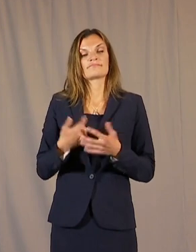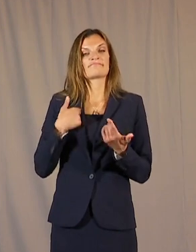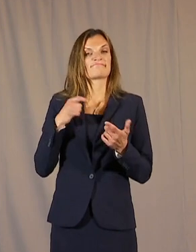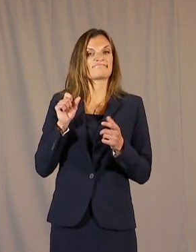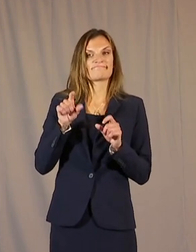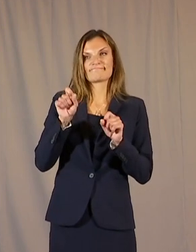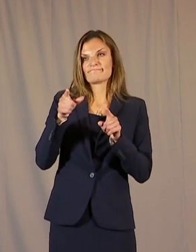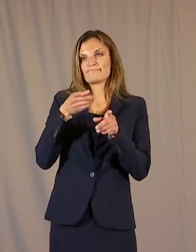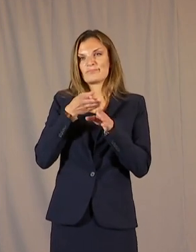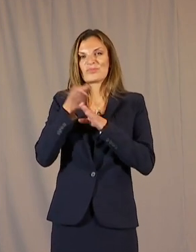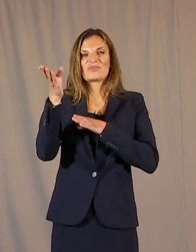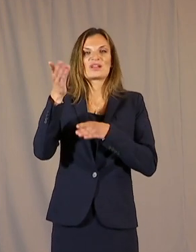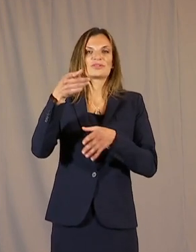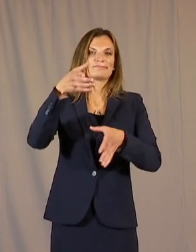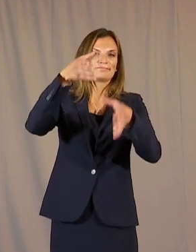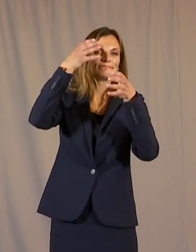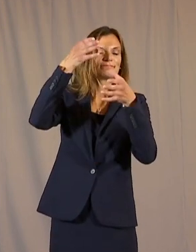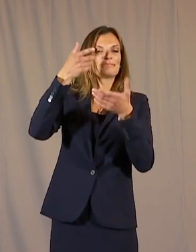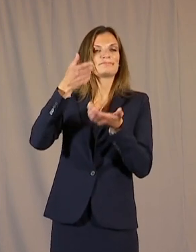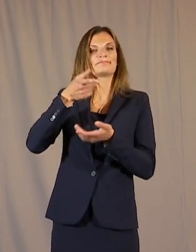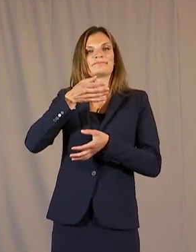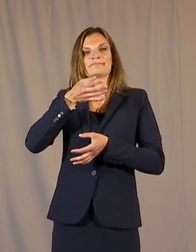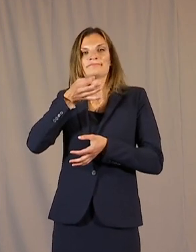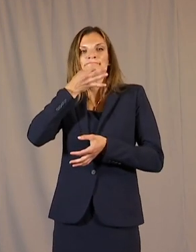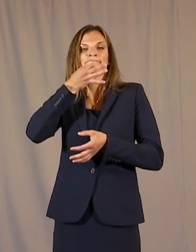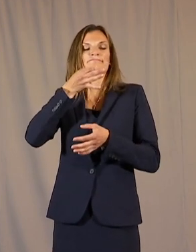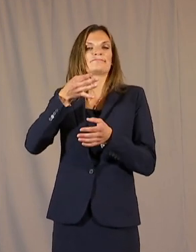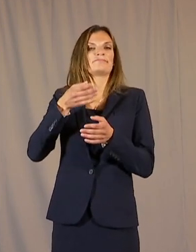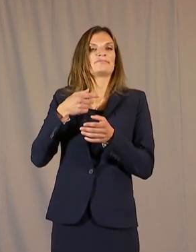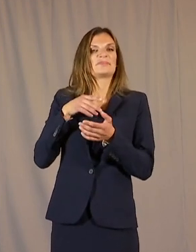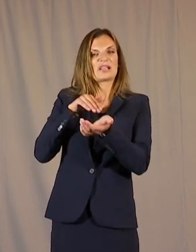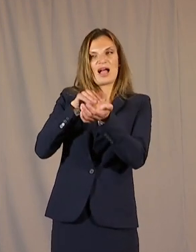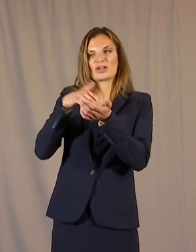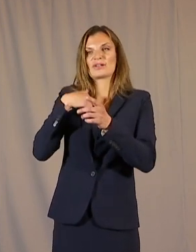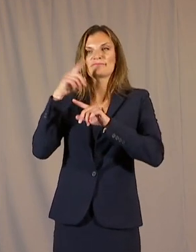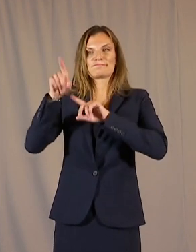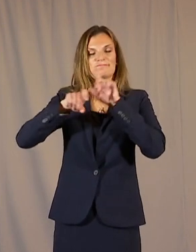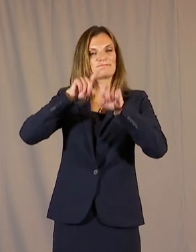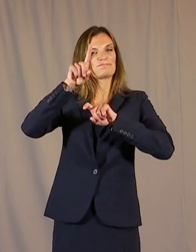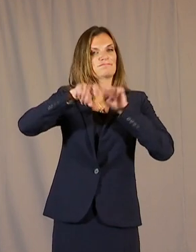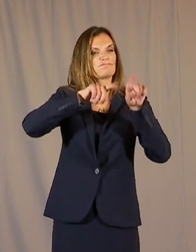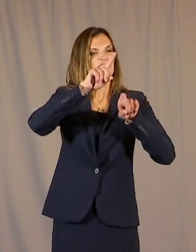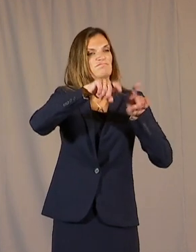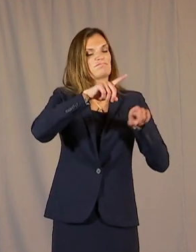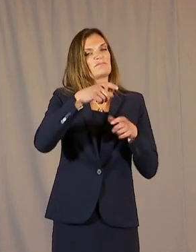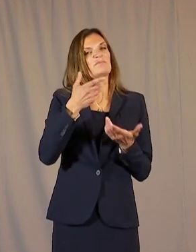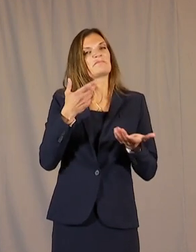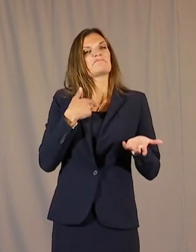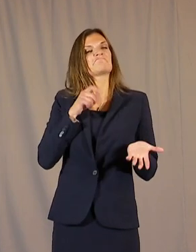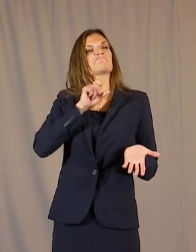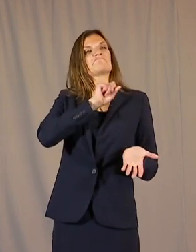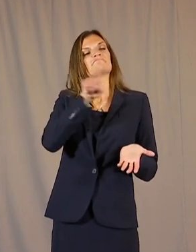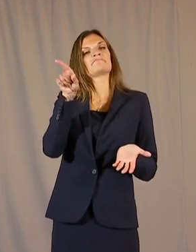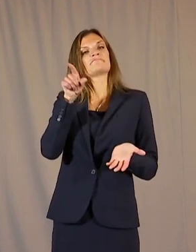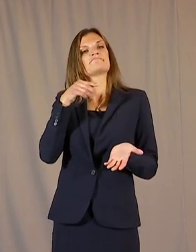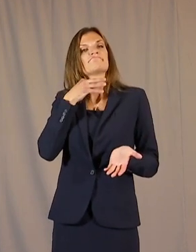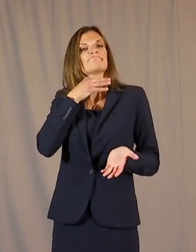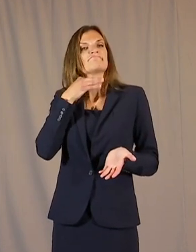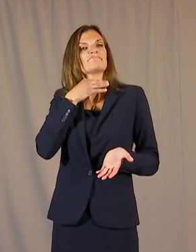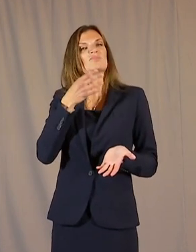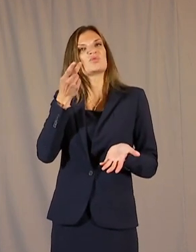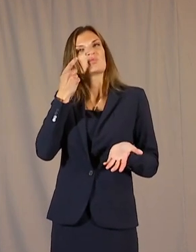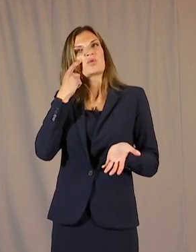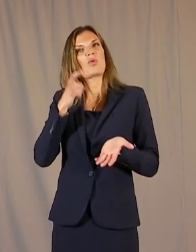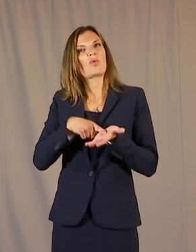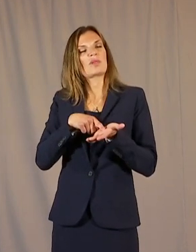our doctors, and subject matter experts, you know, what's kind of the common denominator here? If there's one or